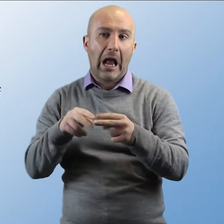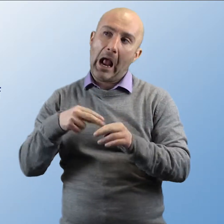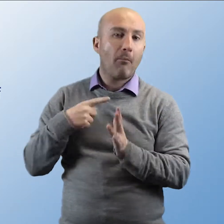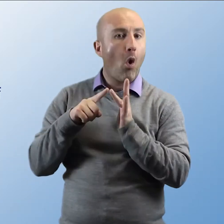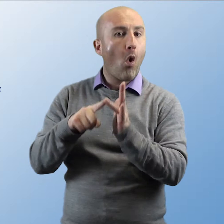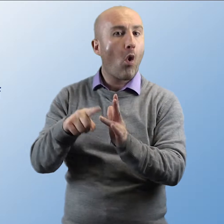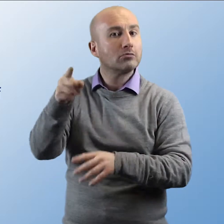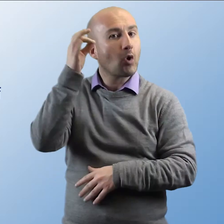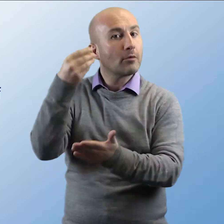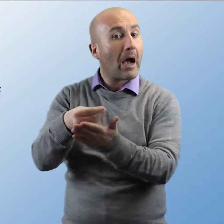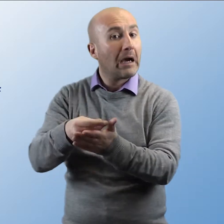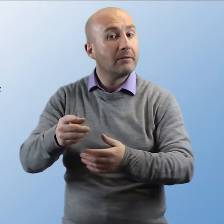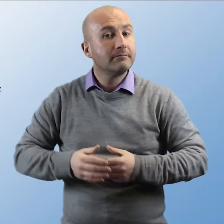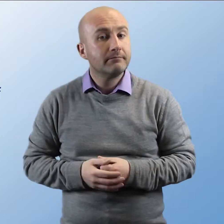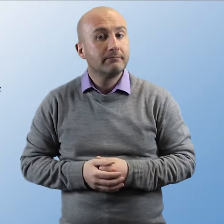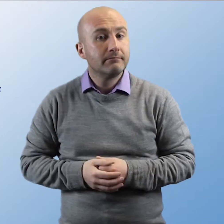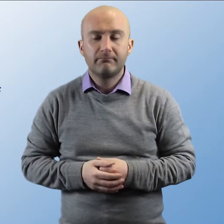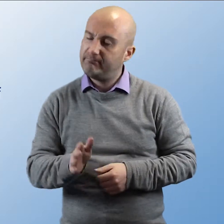You can't have an award if you owe the council money.